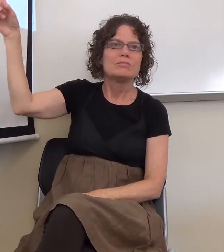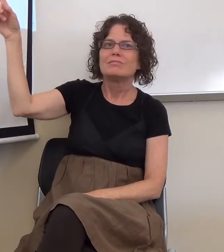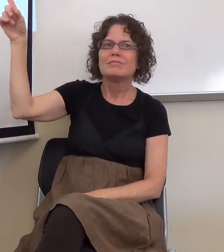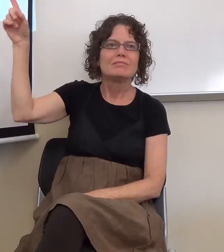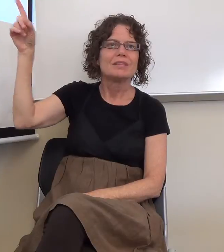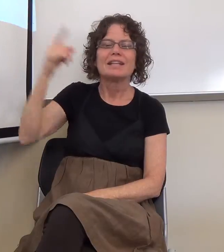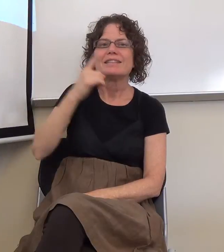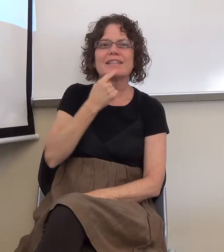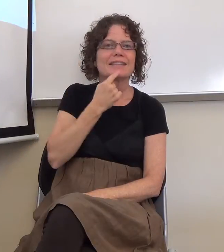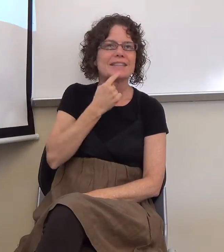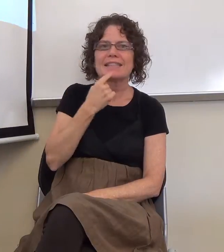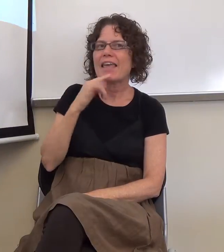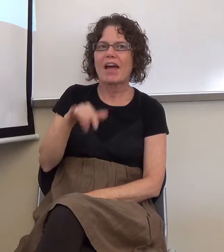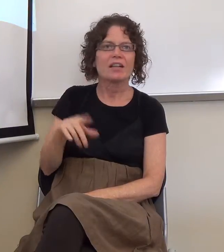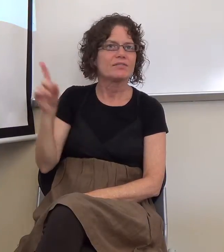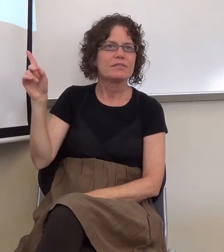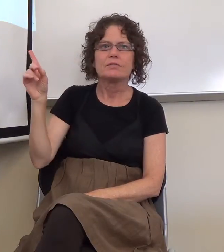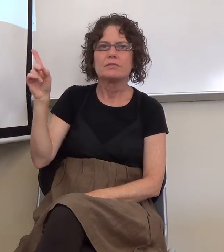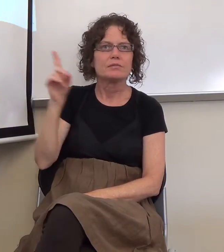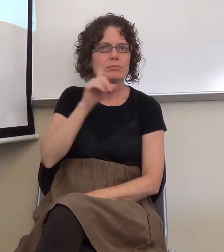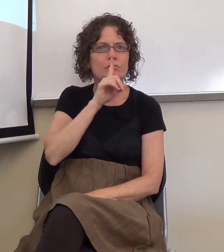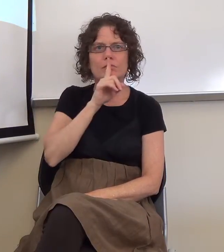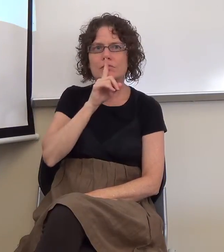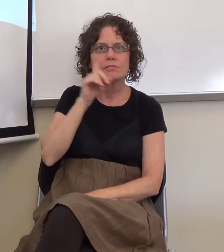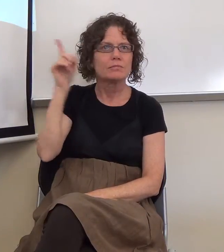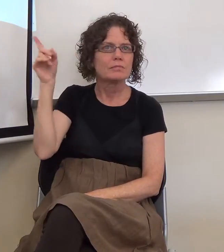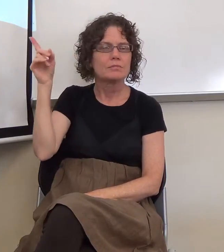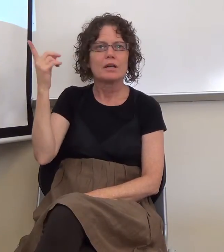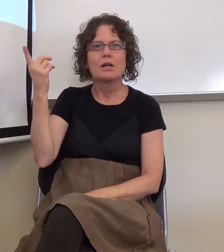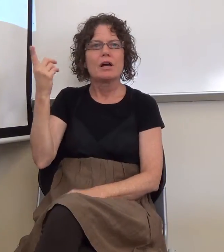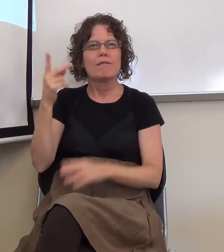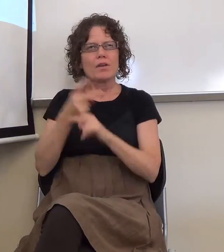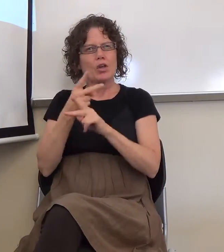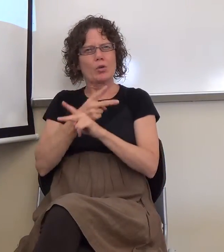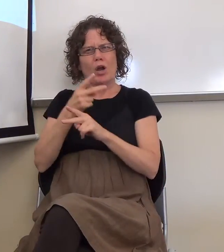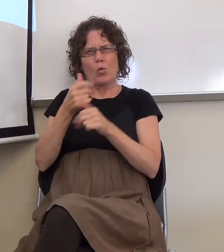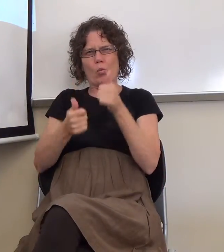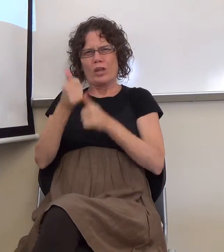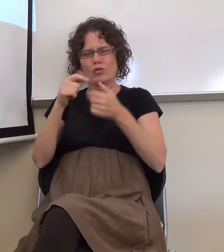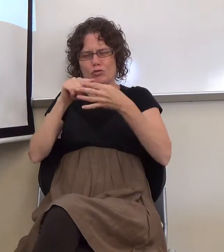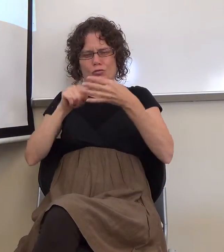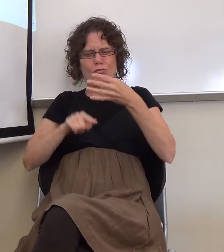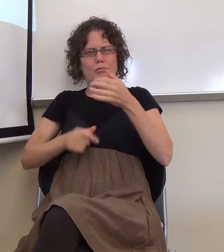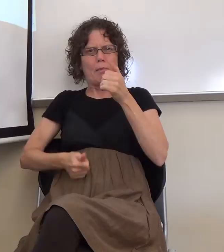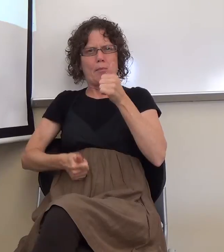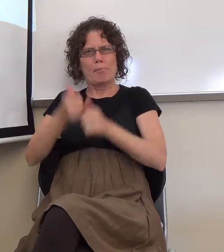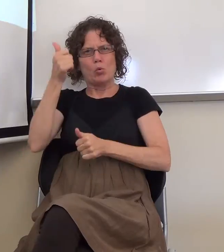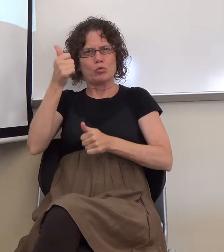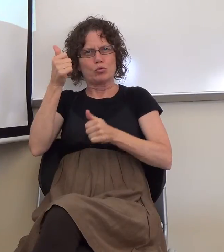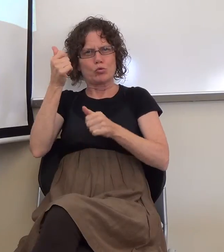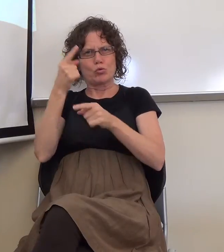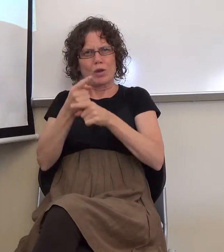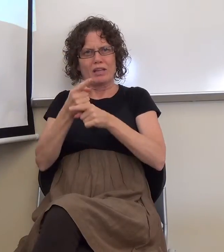okay? So in order to figure out which one of these is most correct, you have to go back to what this